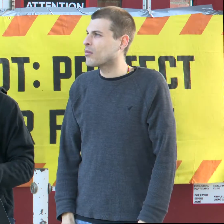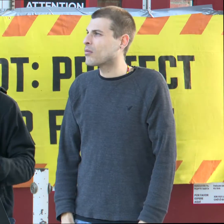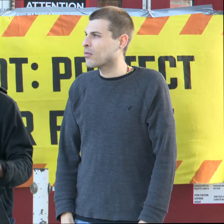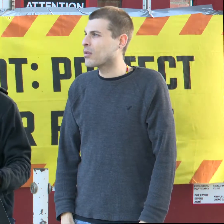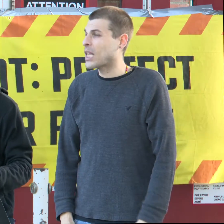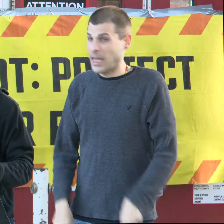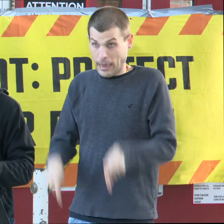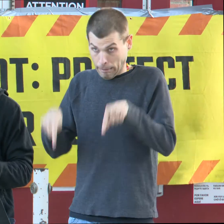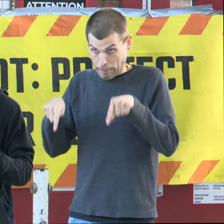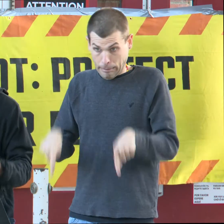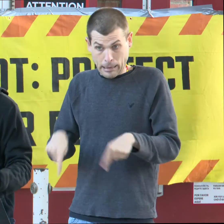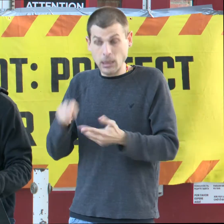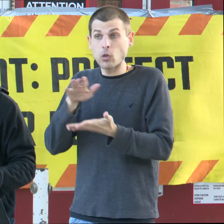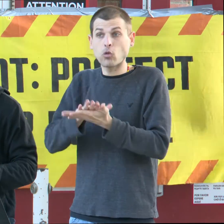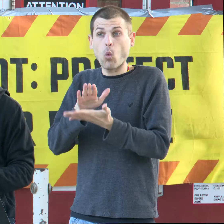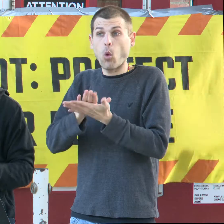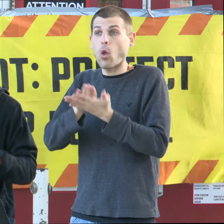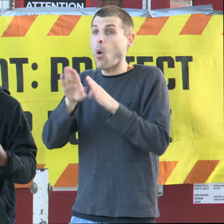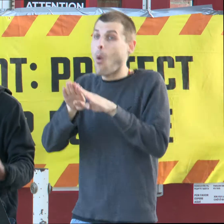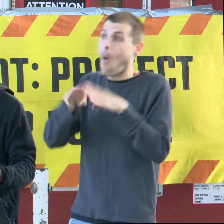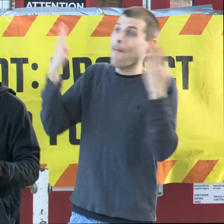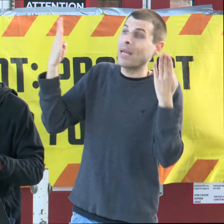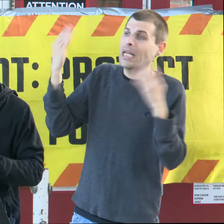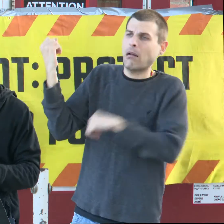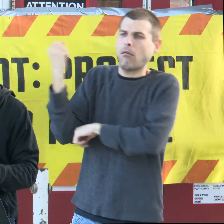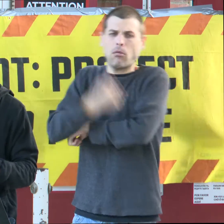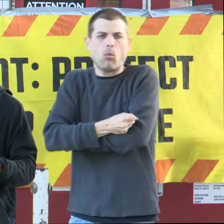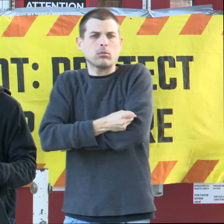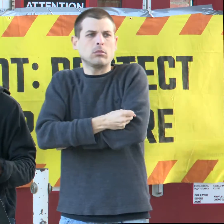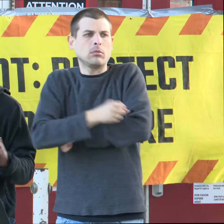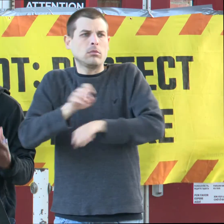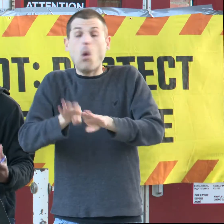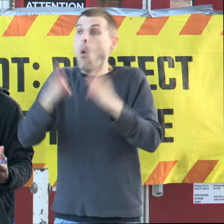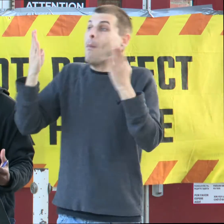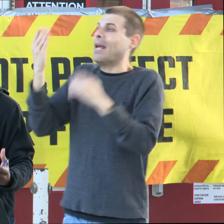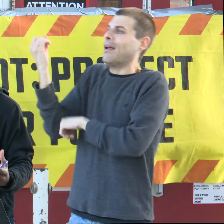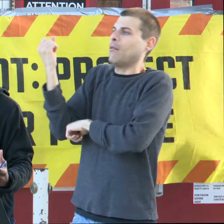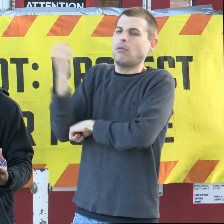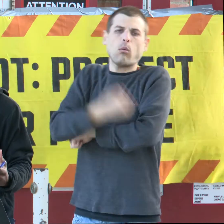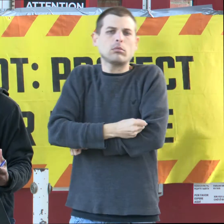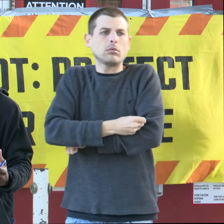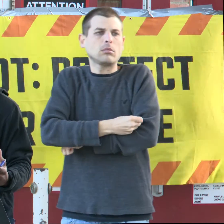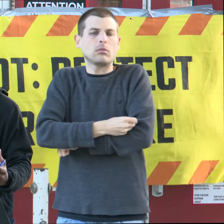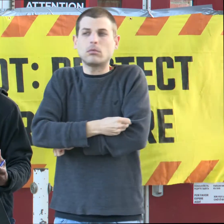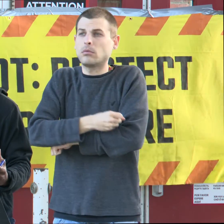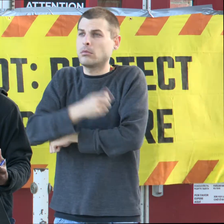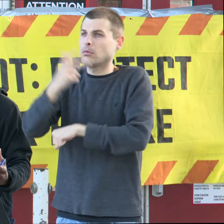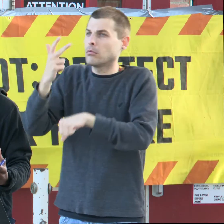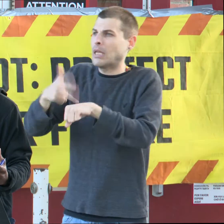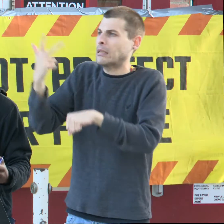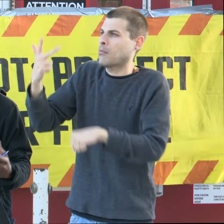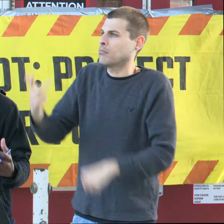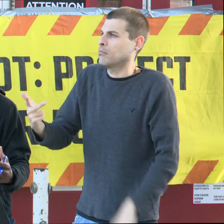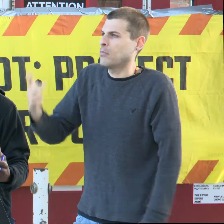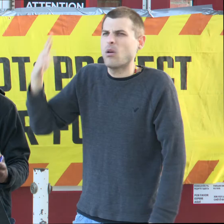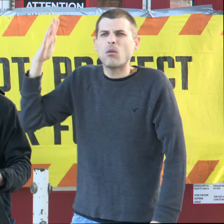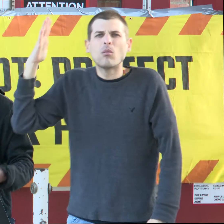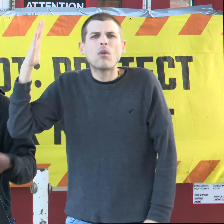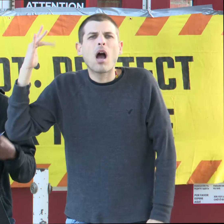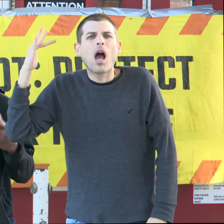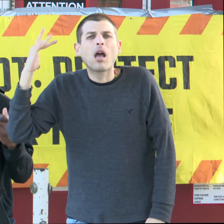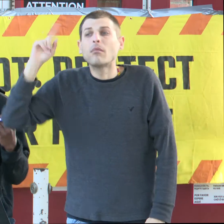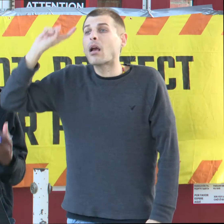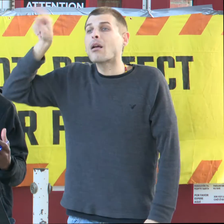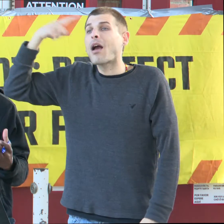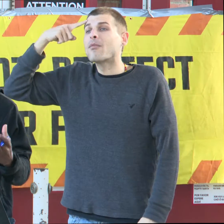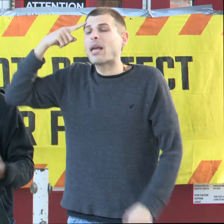This school has been opened and closed three times. Why? Because it's expendable. It's expendable